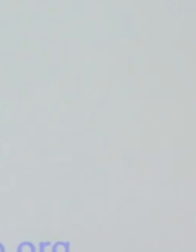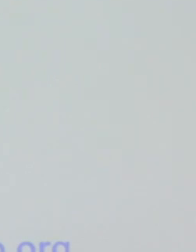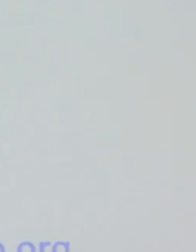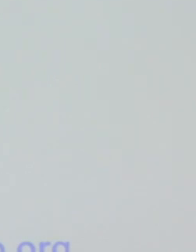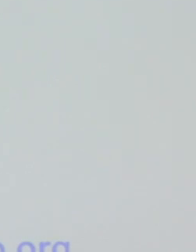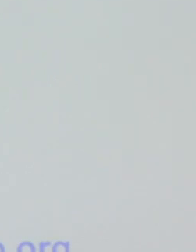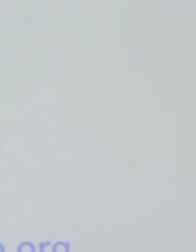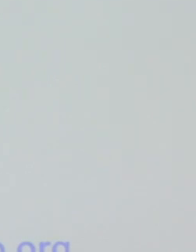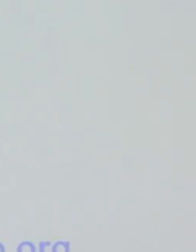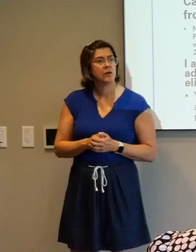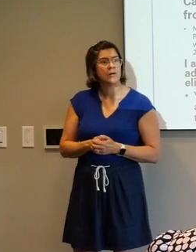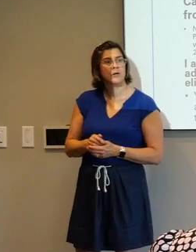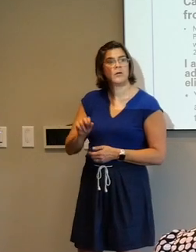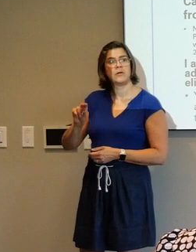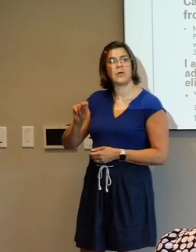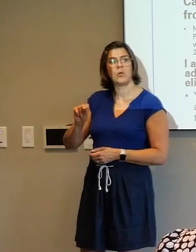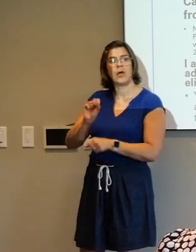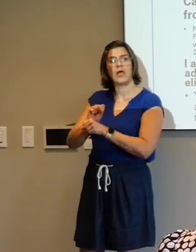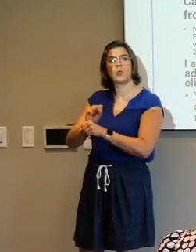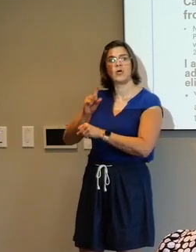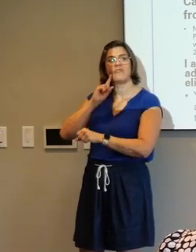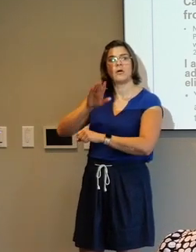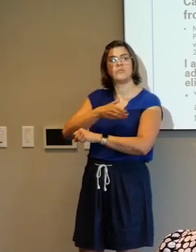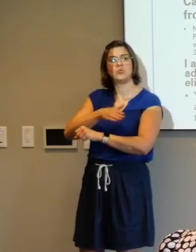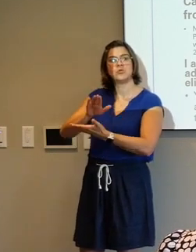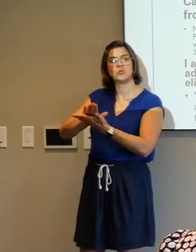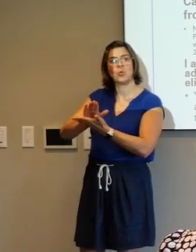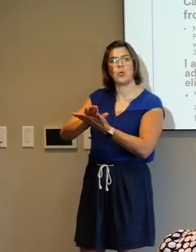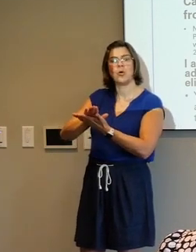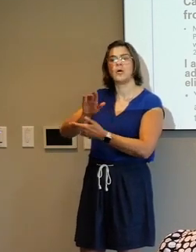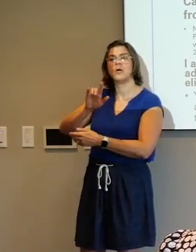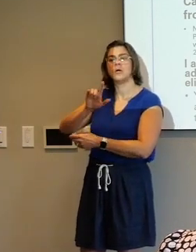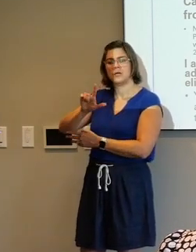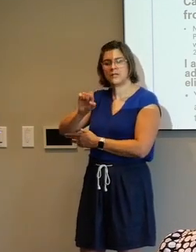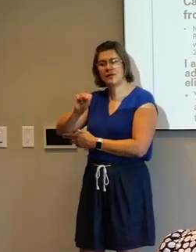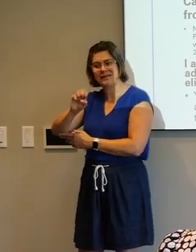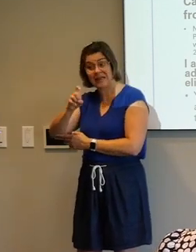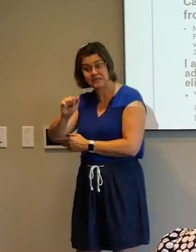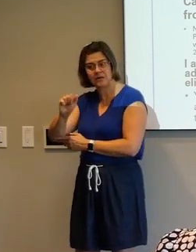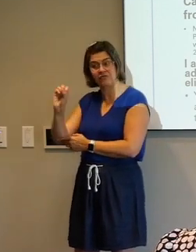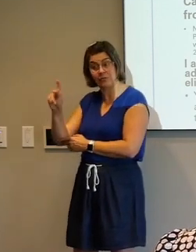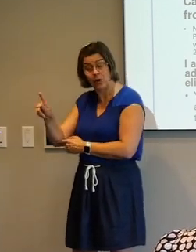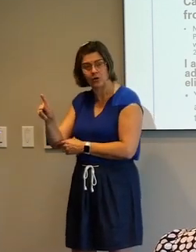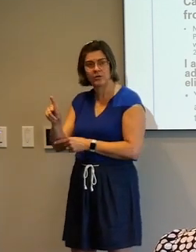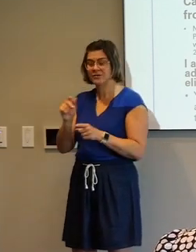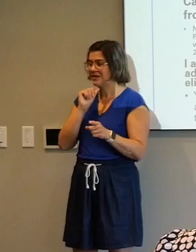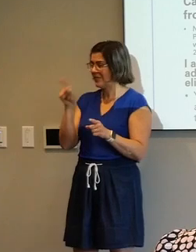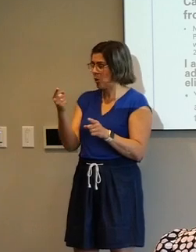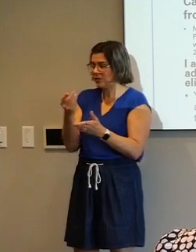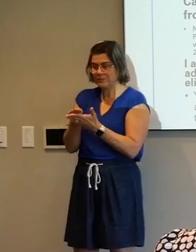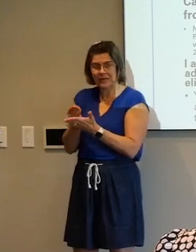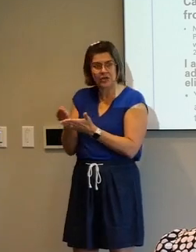anything along those lines? No, I work for a music school that is in Lenexa in Overland Park. Then that's not my only income,